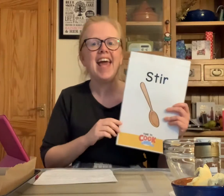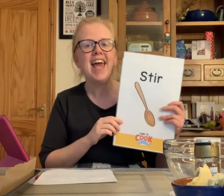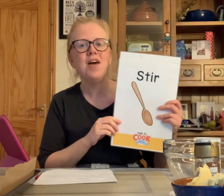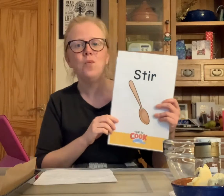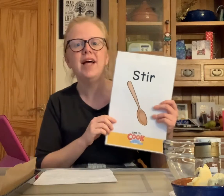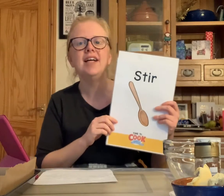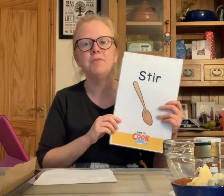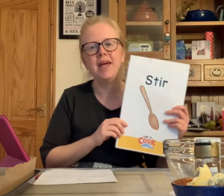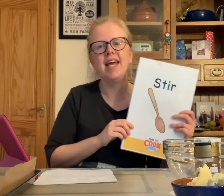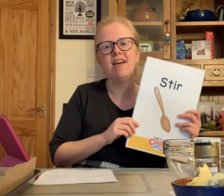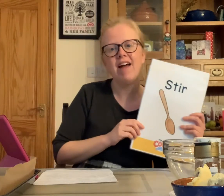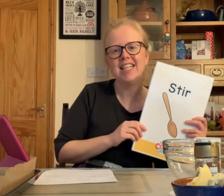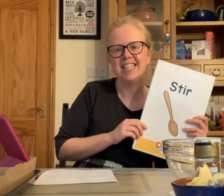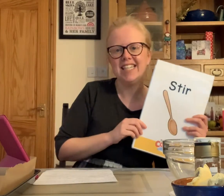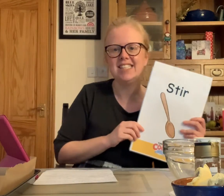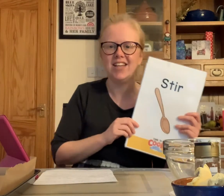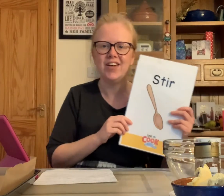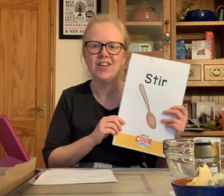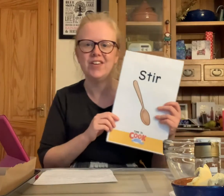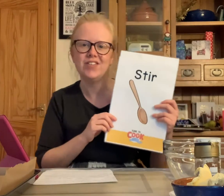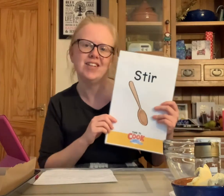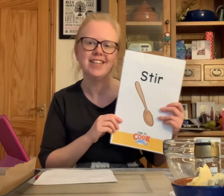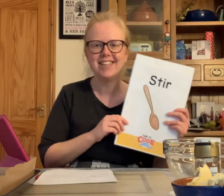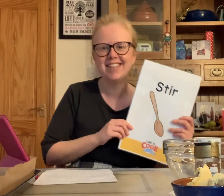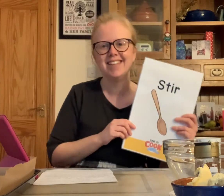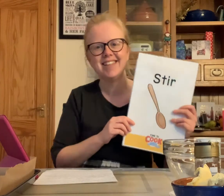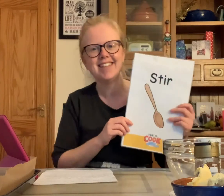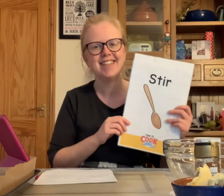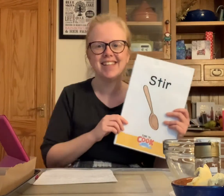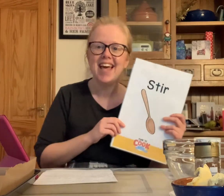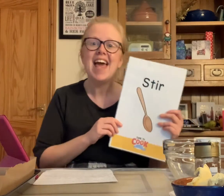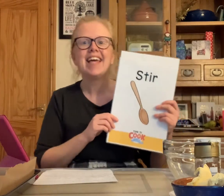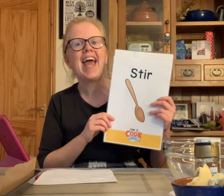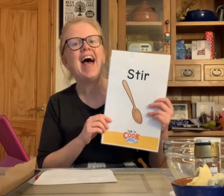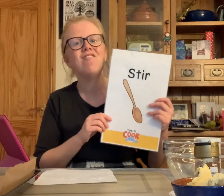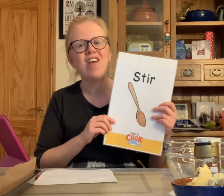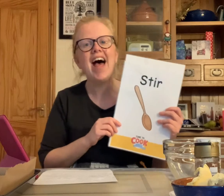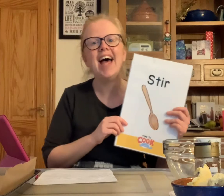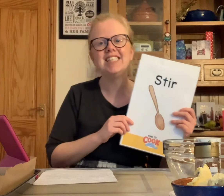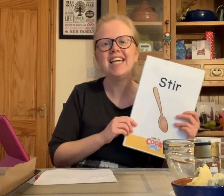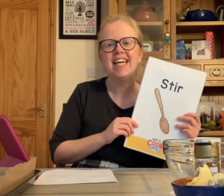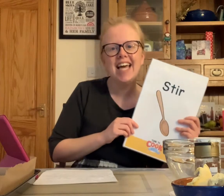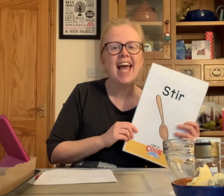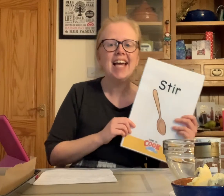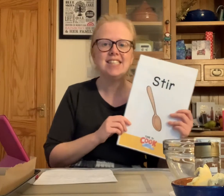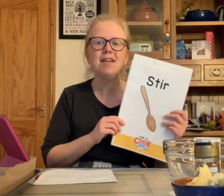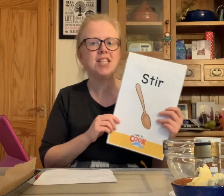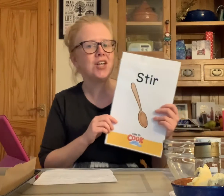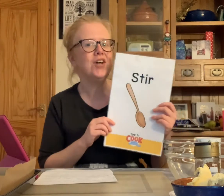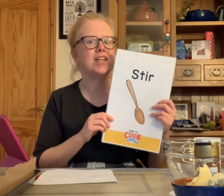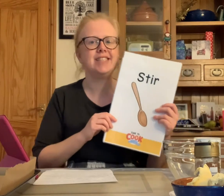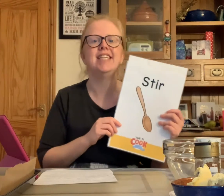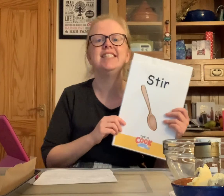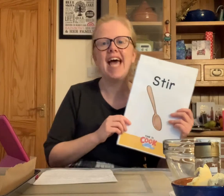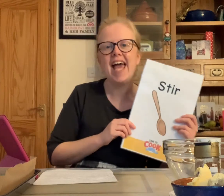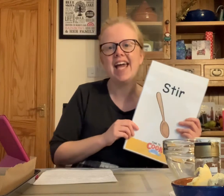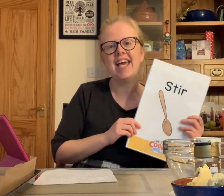It will be ready soon. Get ready, it's time to cook today.